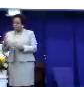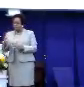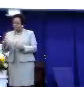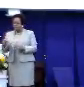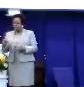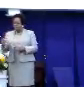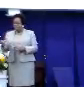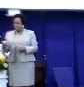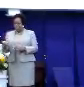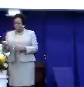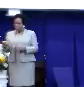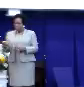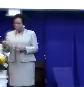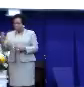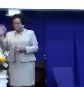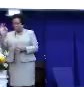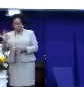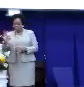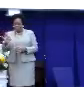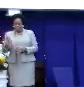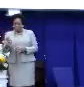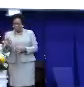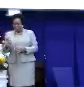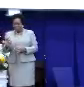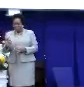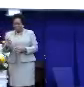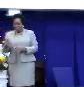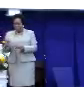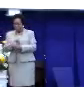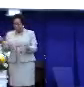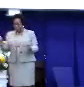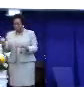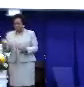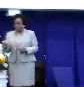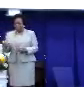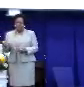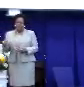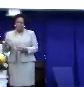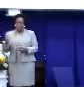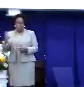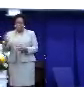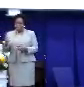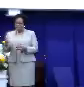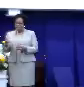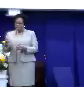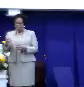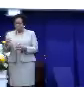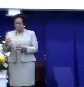Oh my God, thank you, Jay. 6 minus 6 equals 0. Amen. And I said 6 times 1